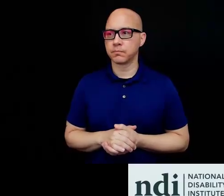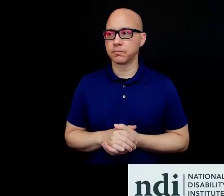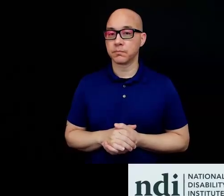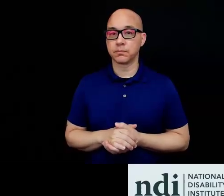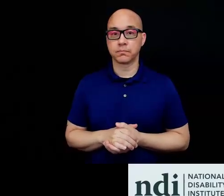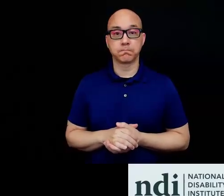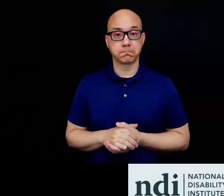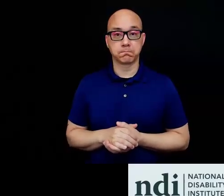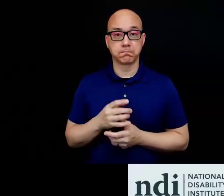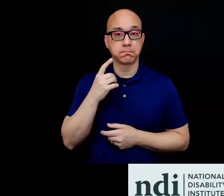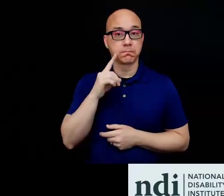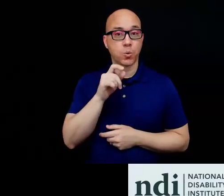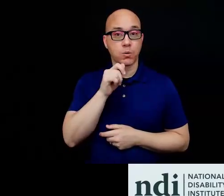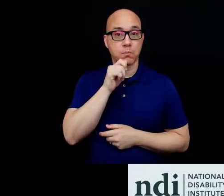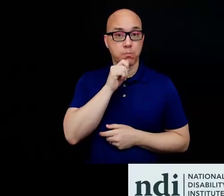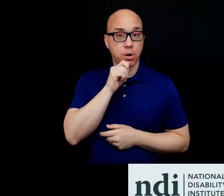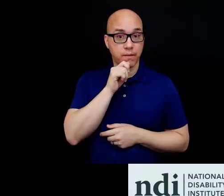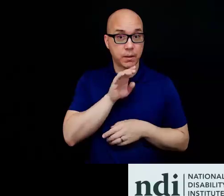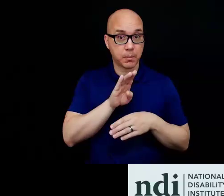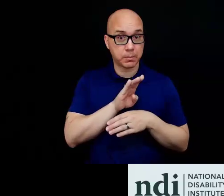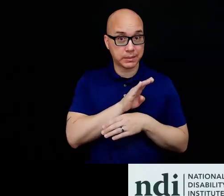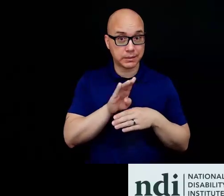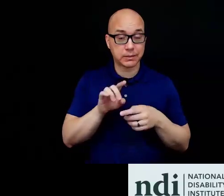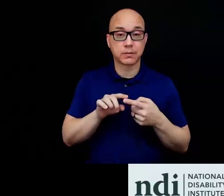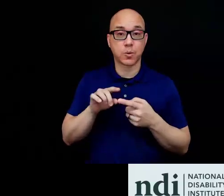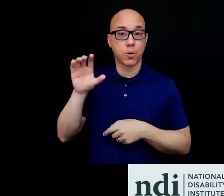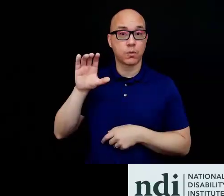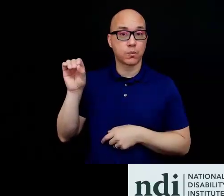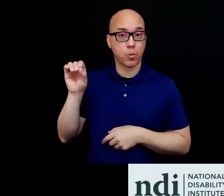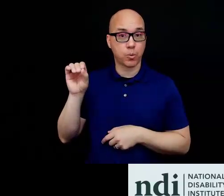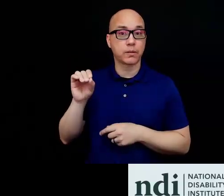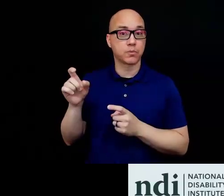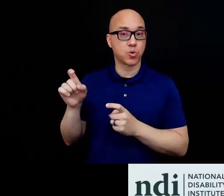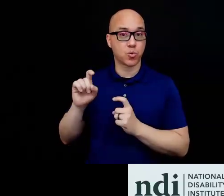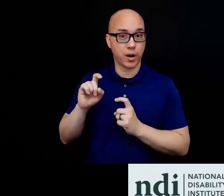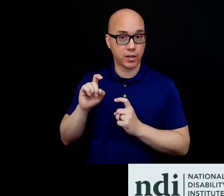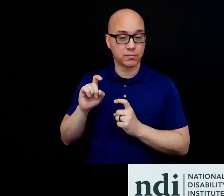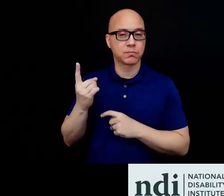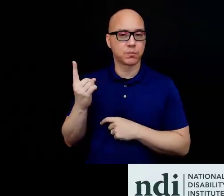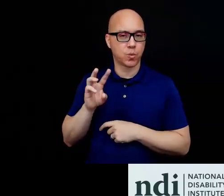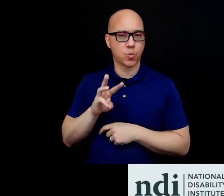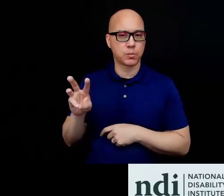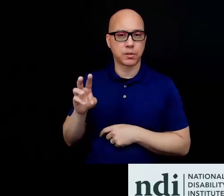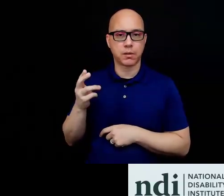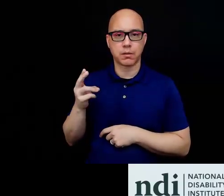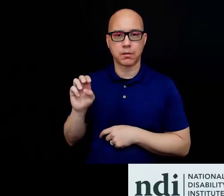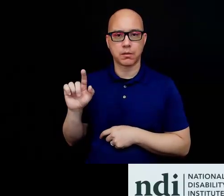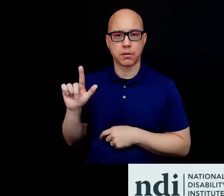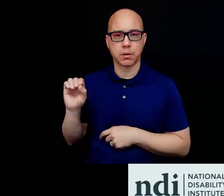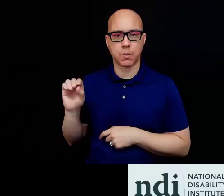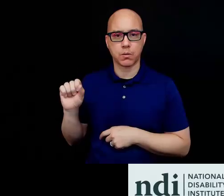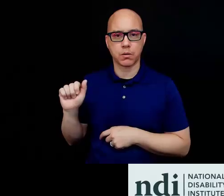For private and corporate grant opportunities, you can find grants at helloalice.com.